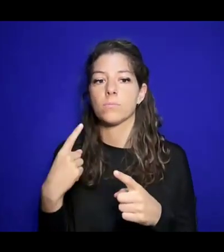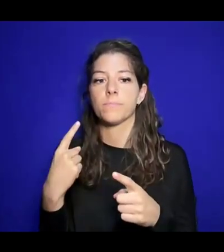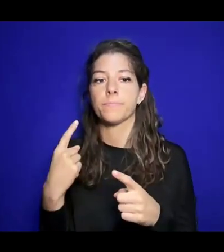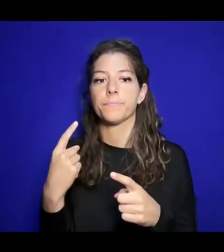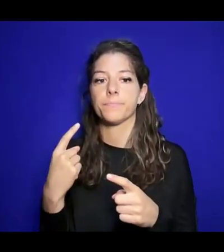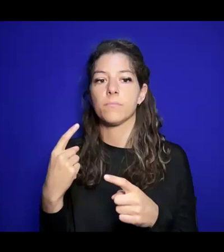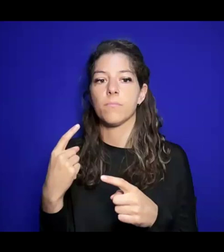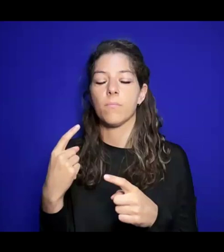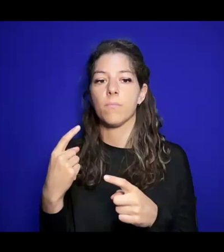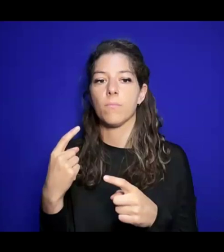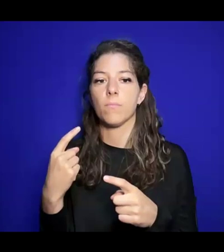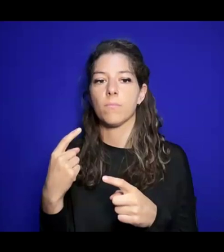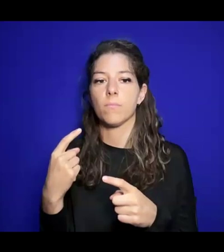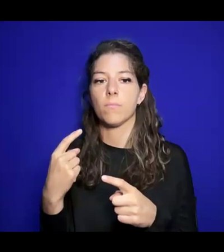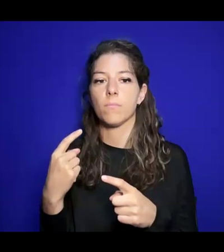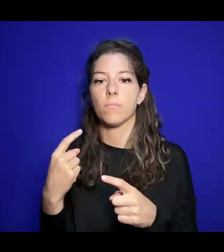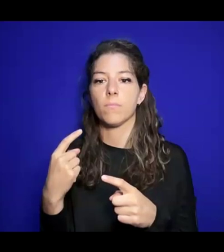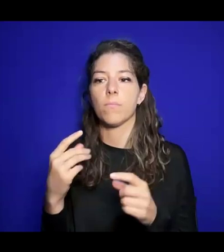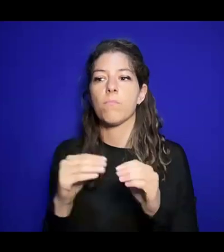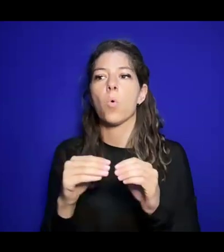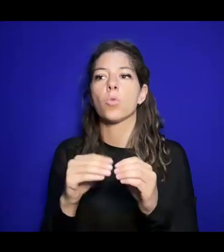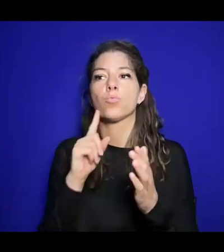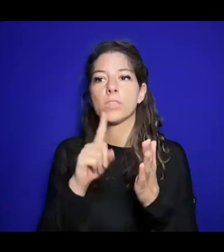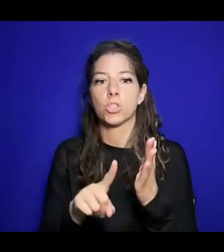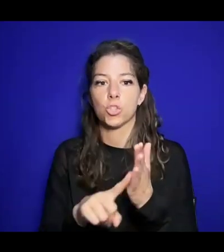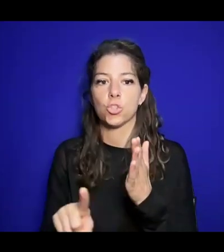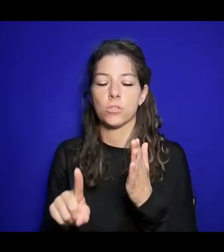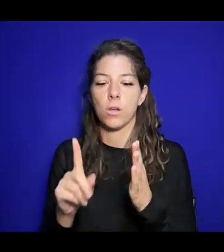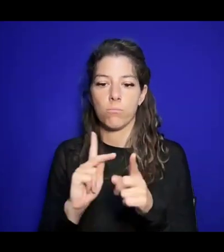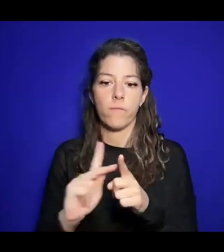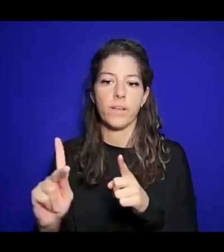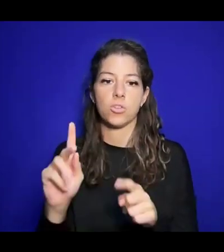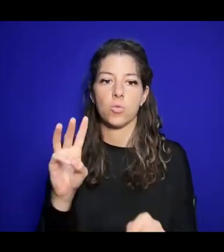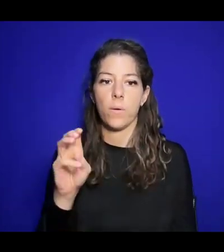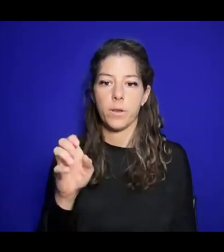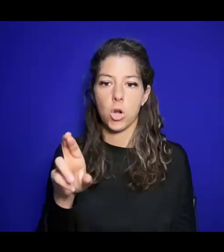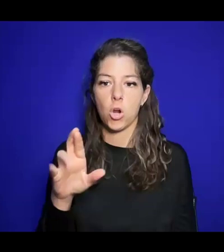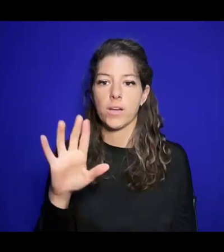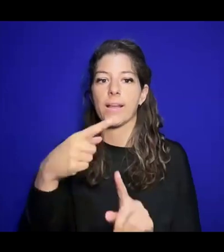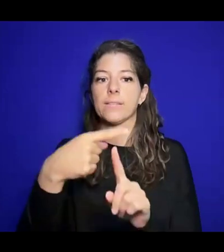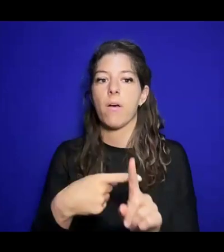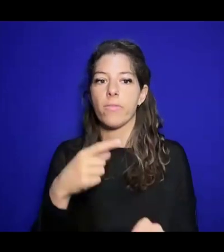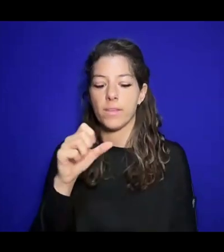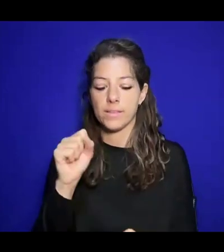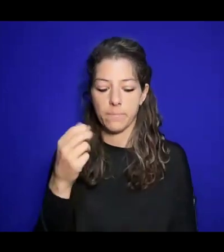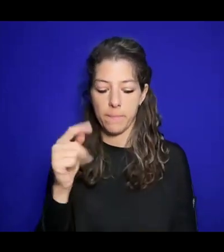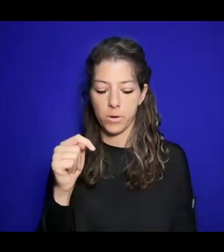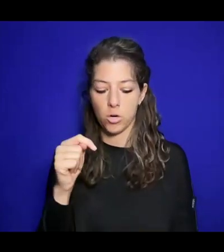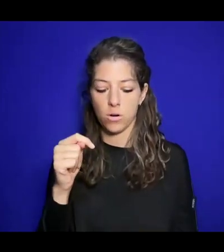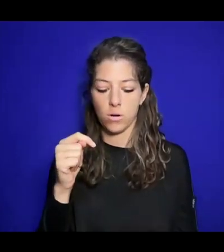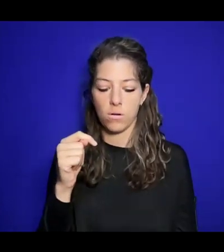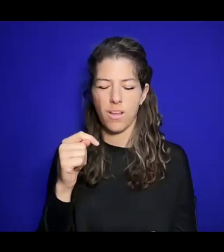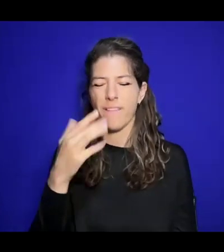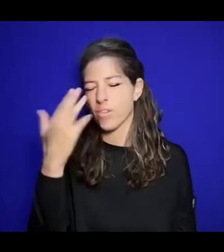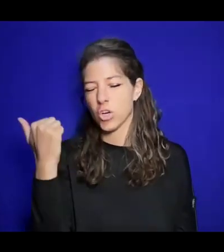um, uh, more research on the professional webinar next month in September. I forget the date, but